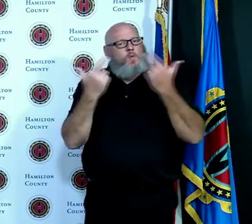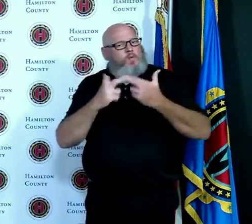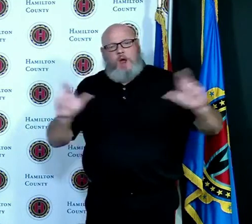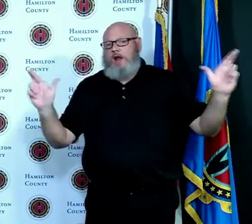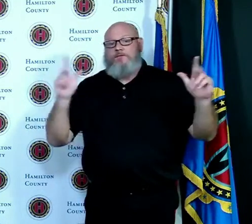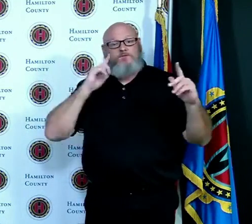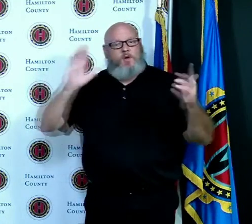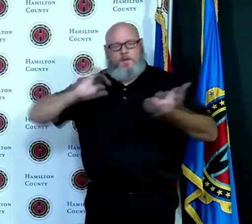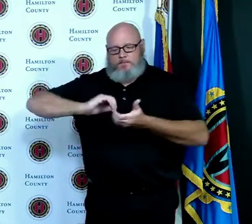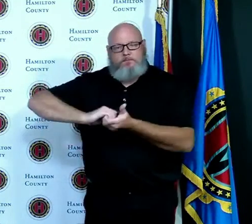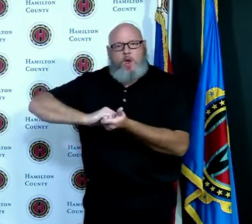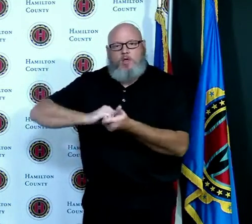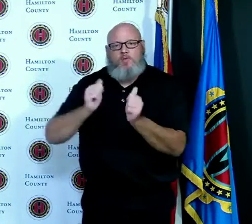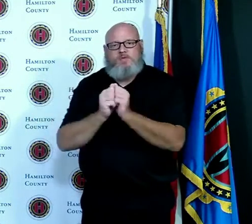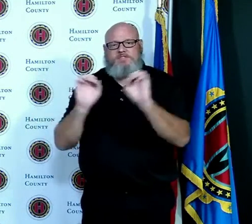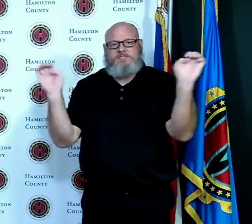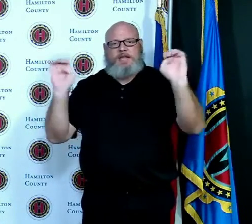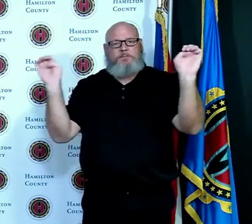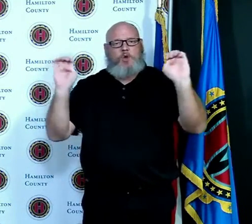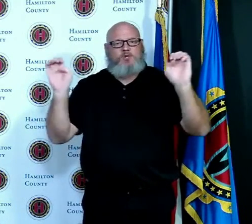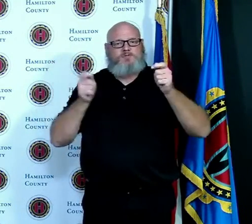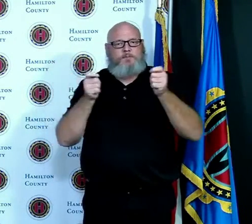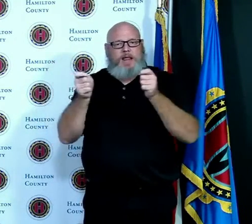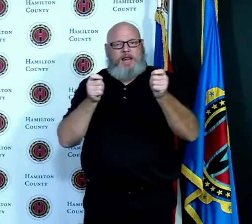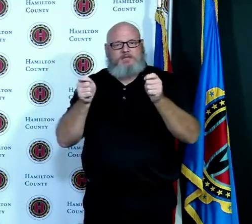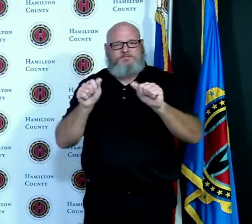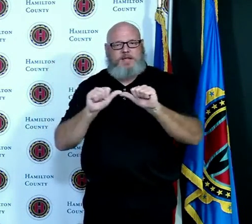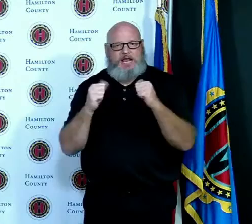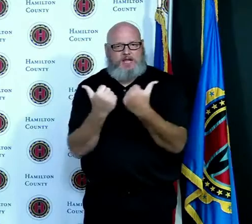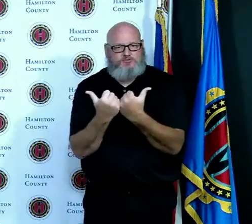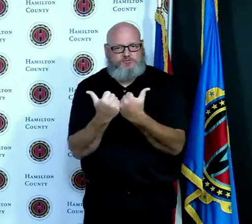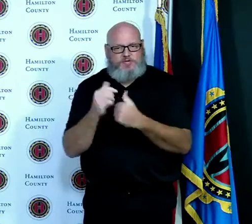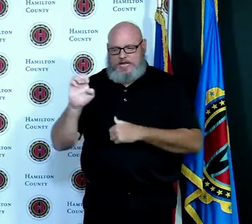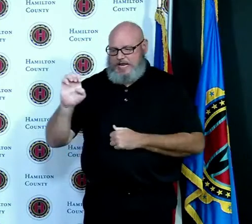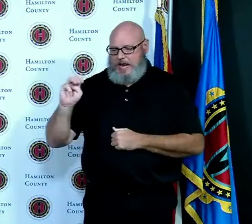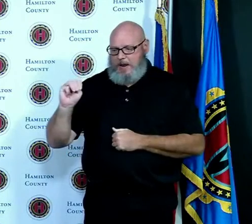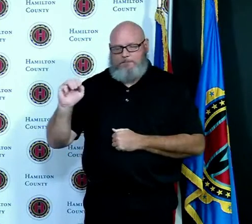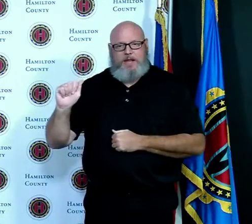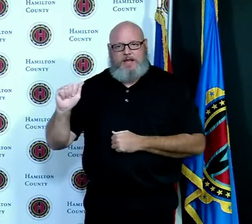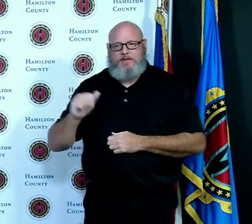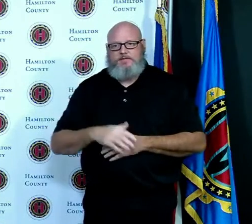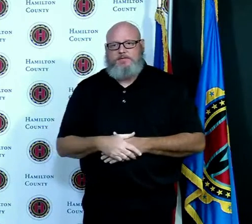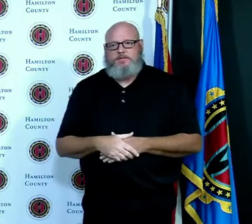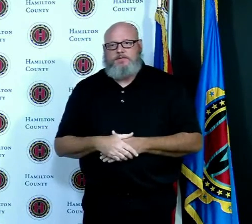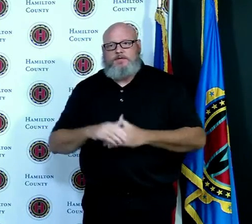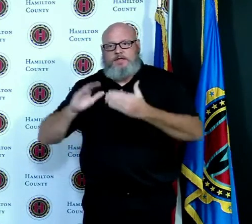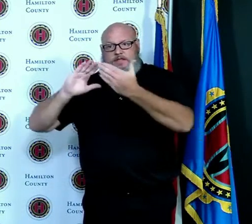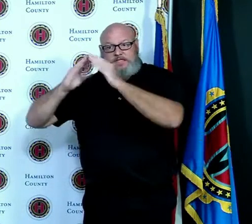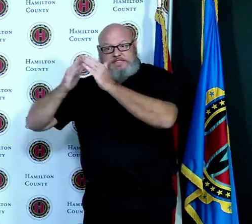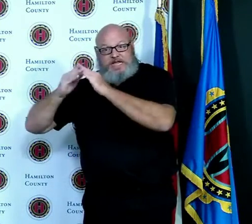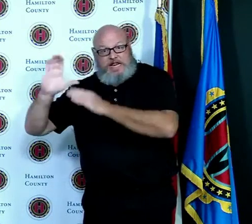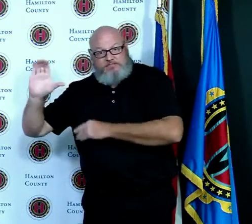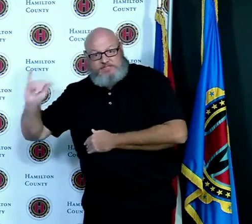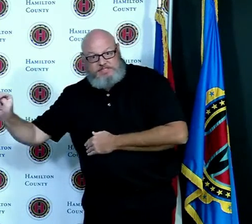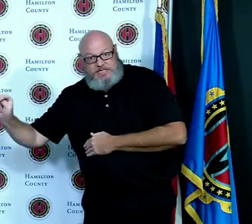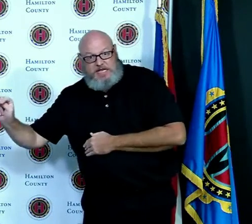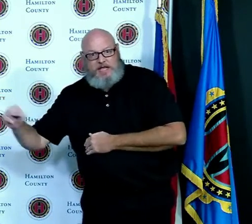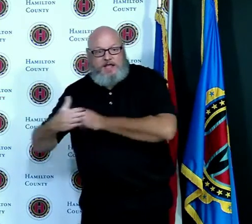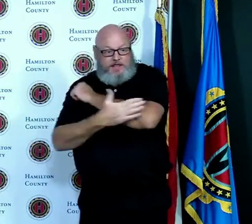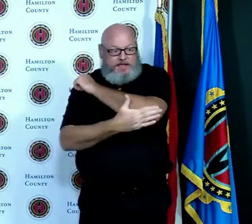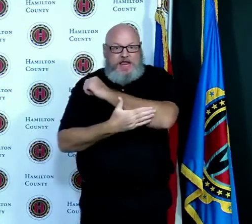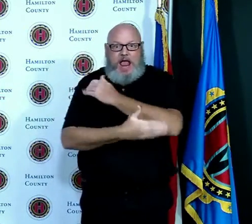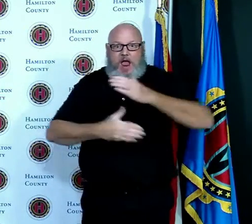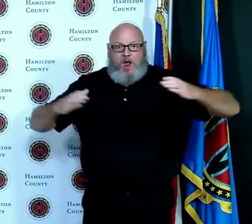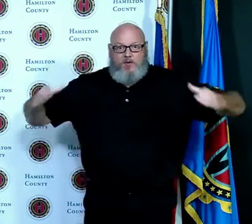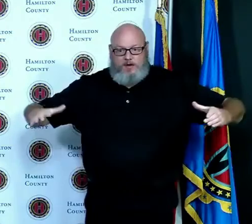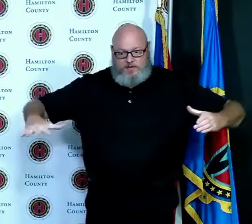the sheriff, CPD, the city, the county, the Board of Elections, to make sure that we're thinking this through and